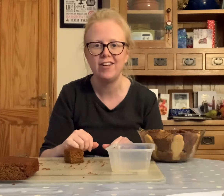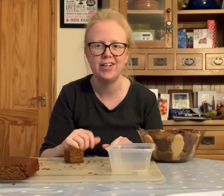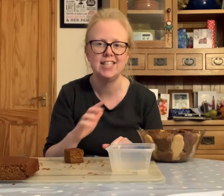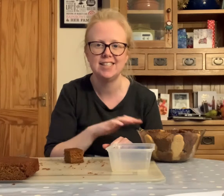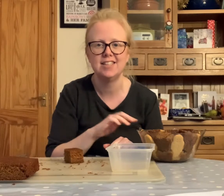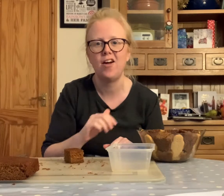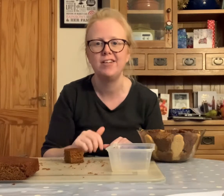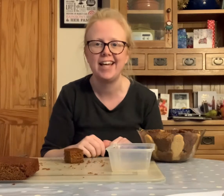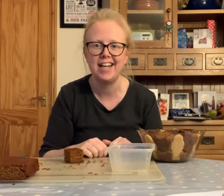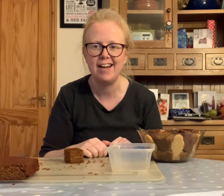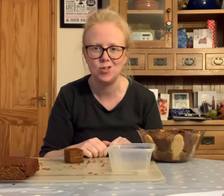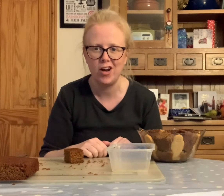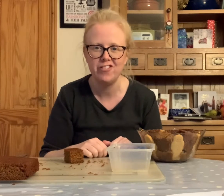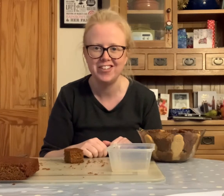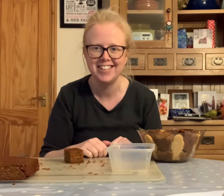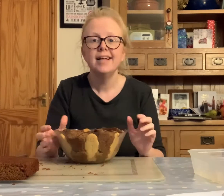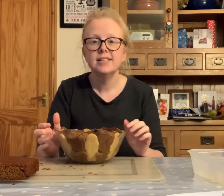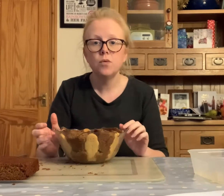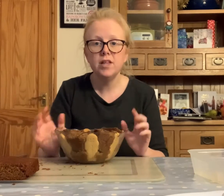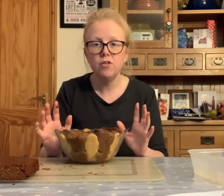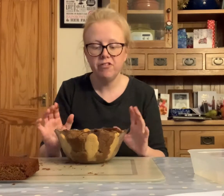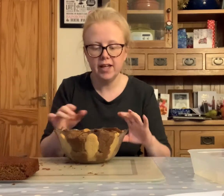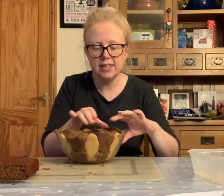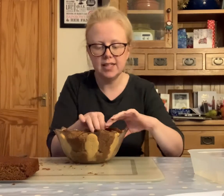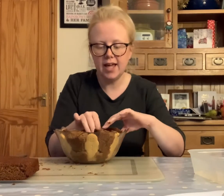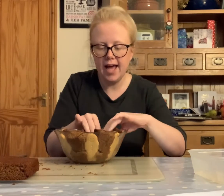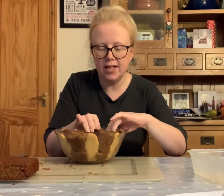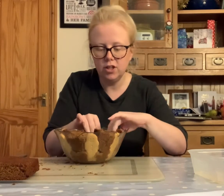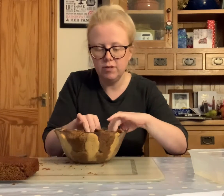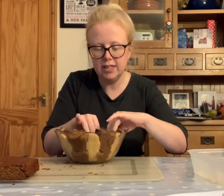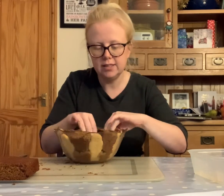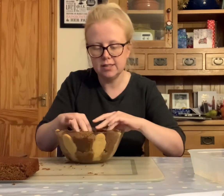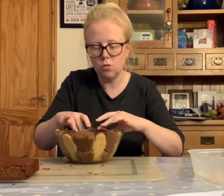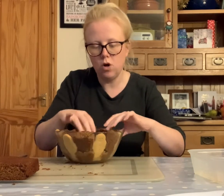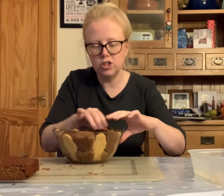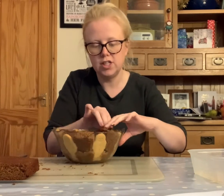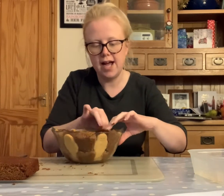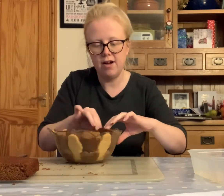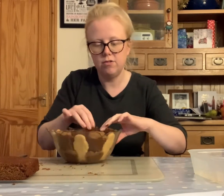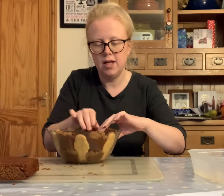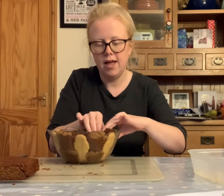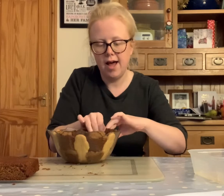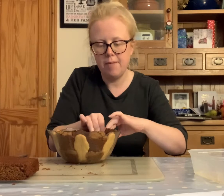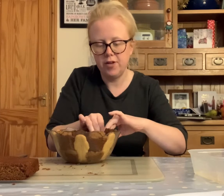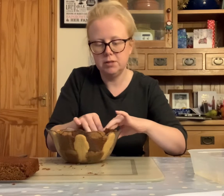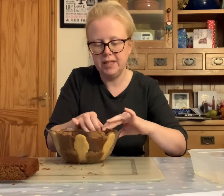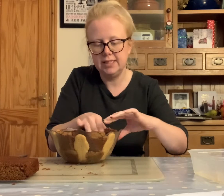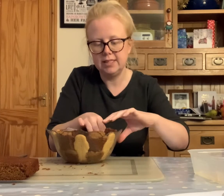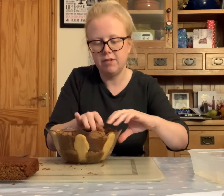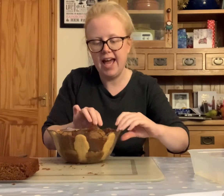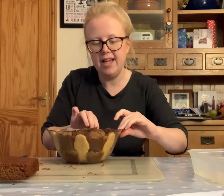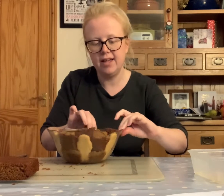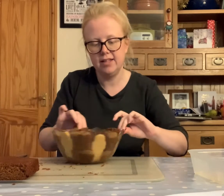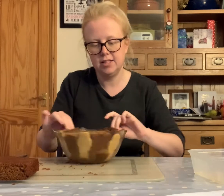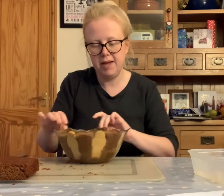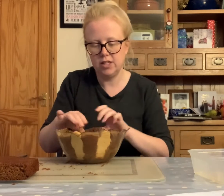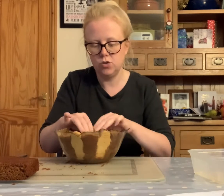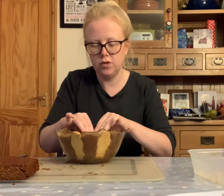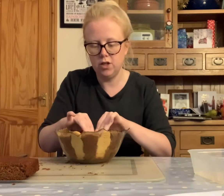ingredients that's going in our trifle. So with your fingers, again, you need to squash down those pieces of cake to make sure that you can